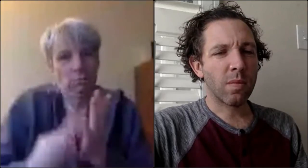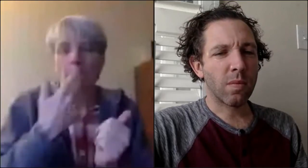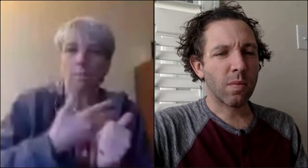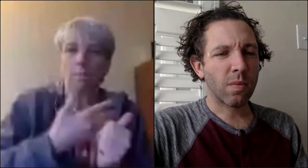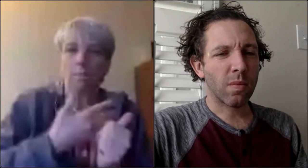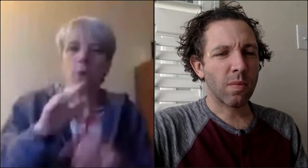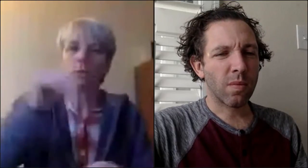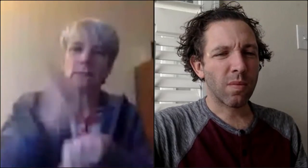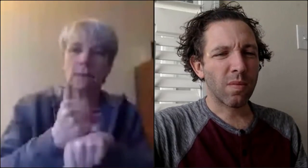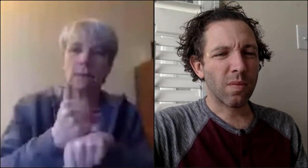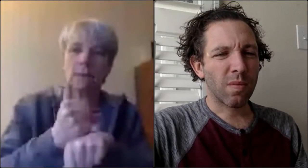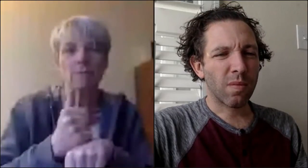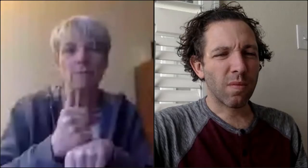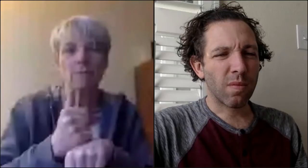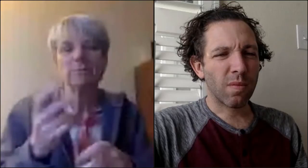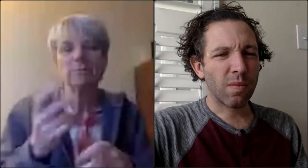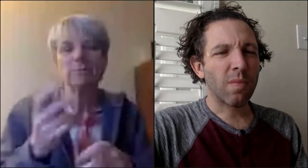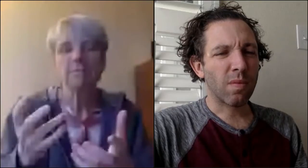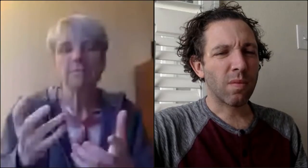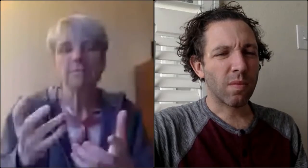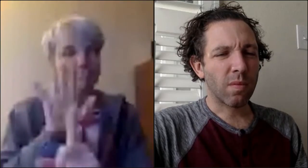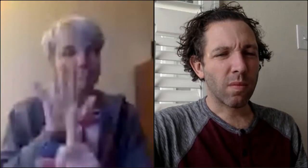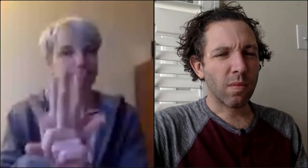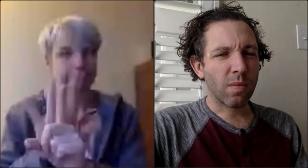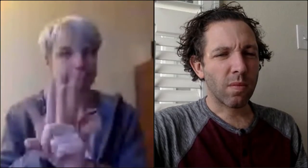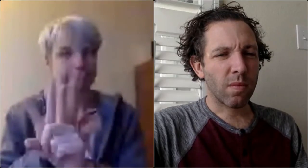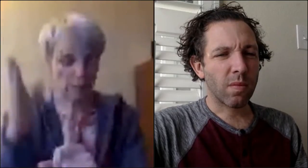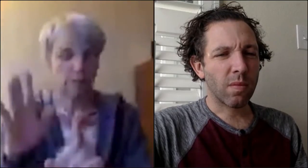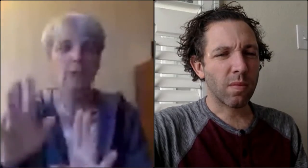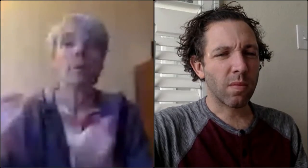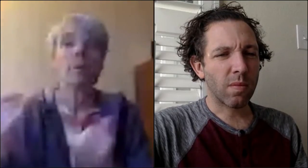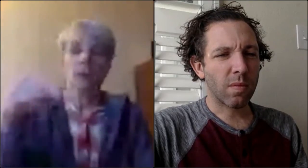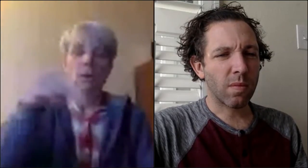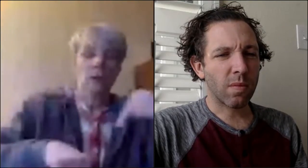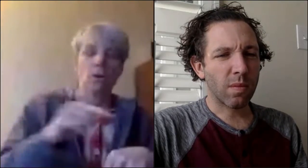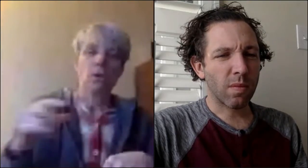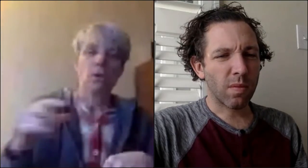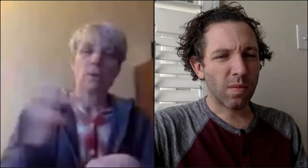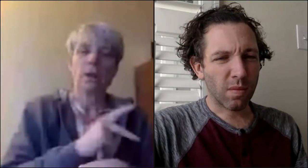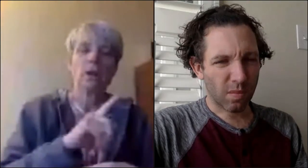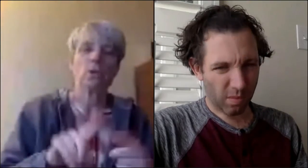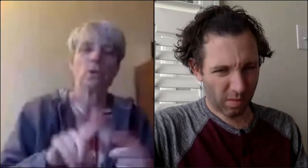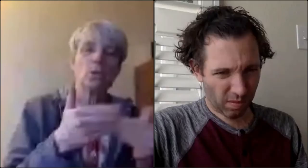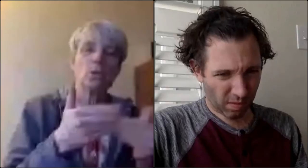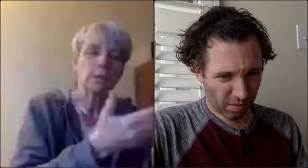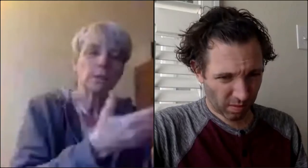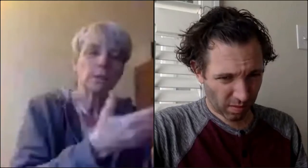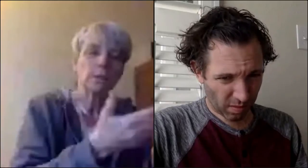Okay, so I'm going to go into the breakout room, and I'm going to see how that works. And just pay attention so that you can tell me what happens